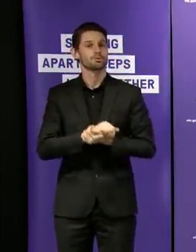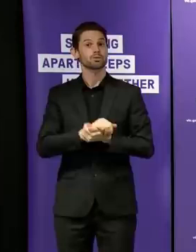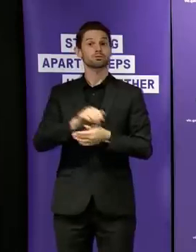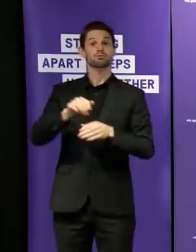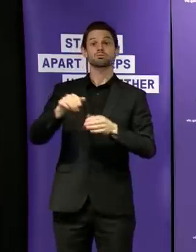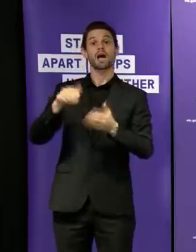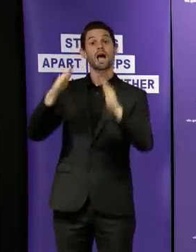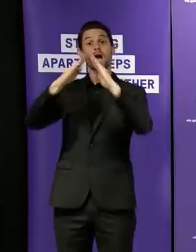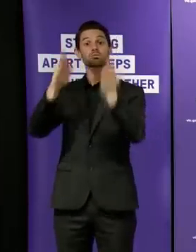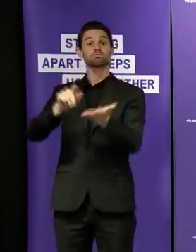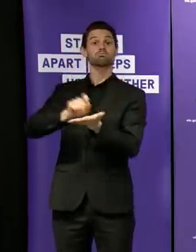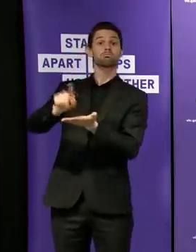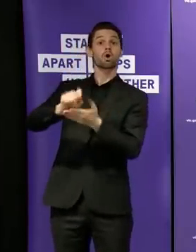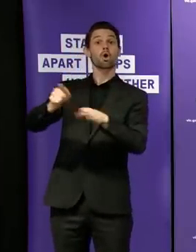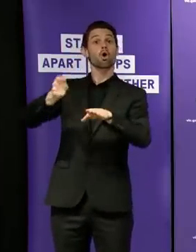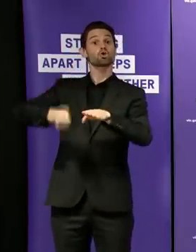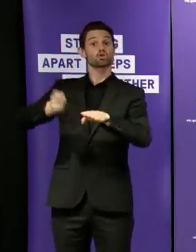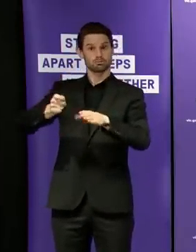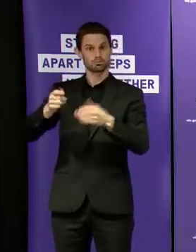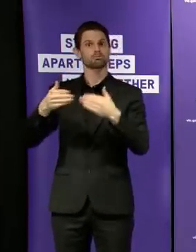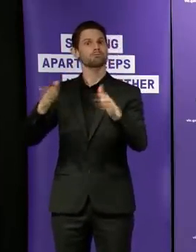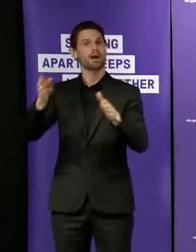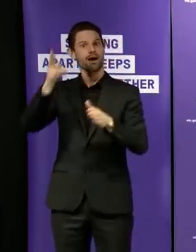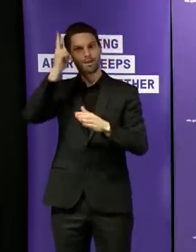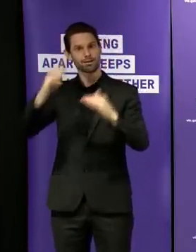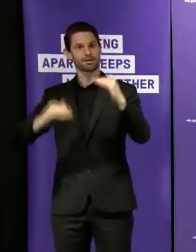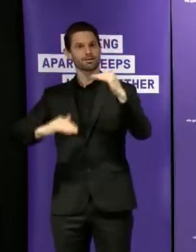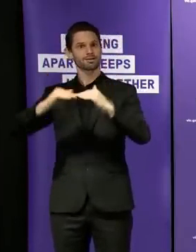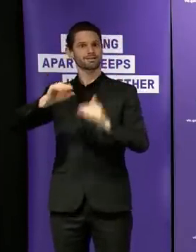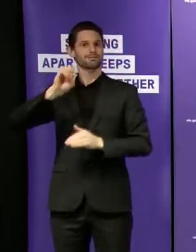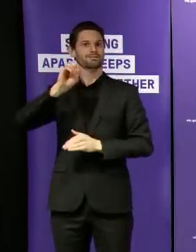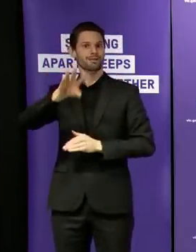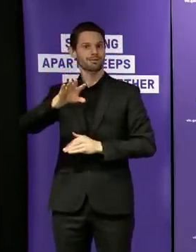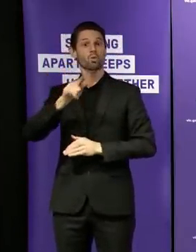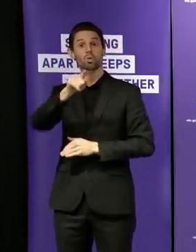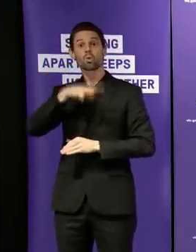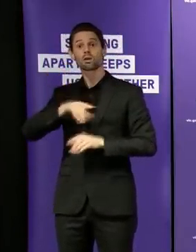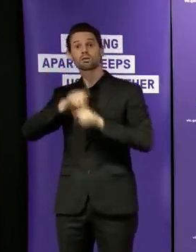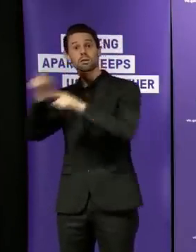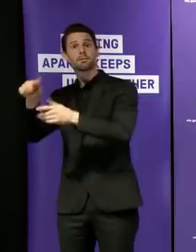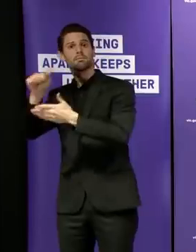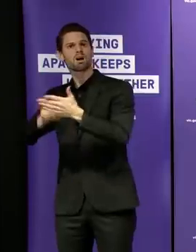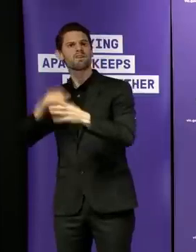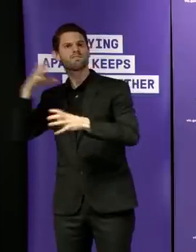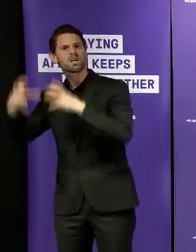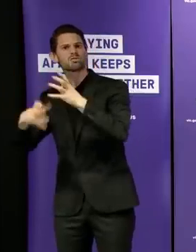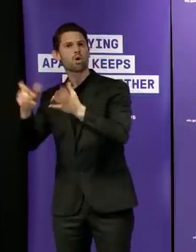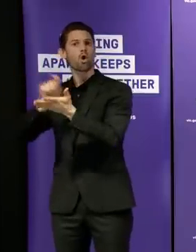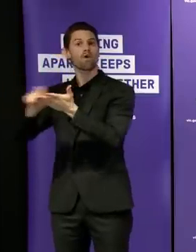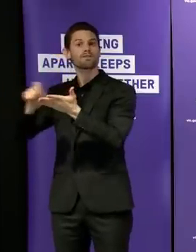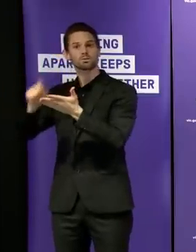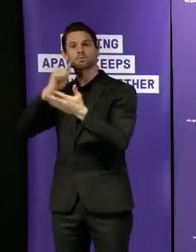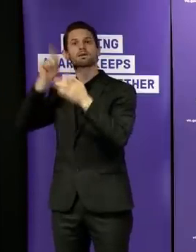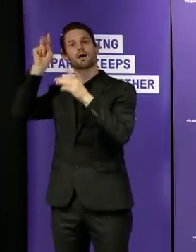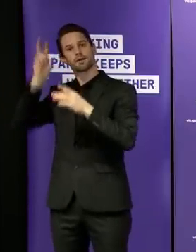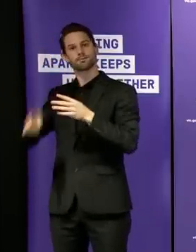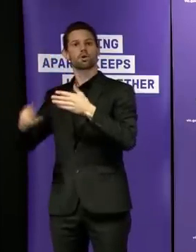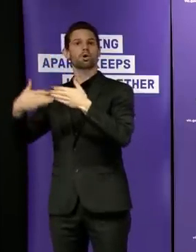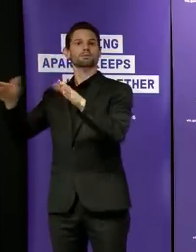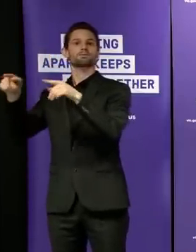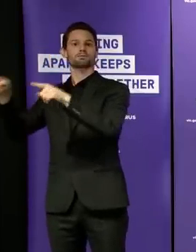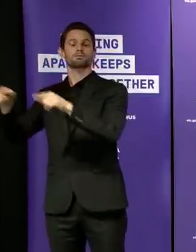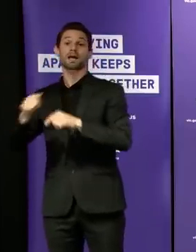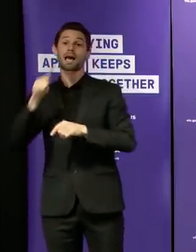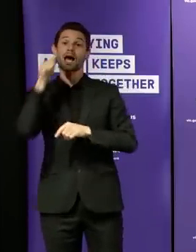estate auctions will occur with a maximum of 10 people, and commercial real estate inspections can occur. Outdoor pools can